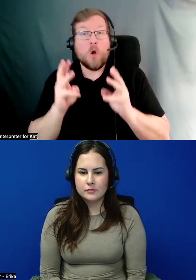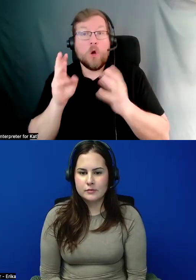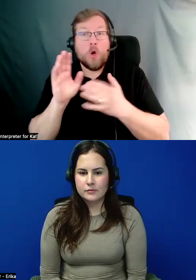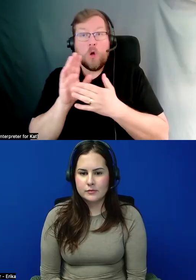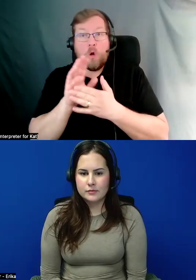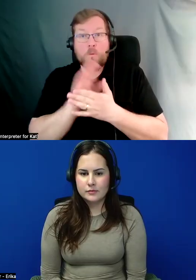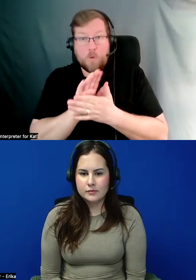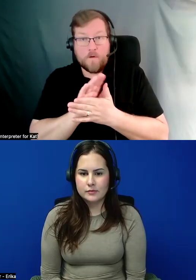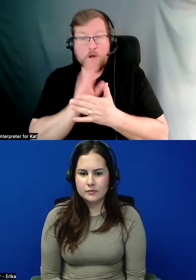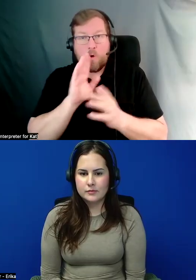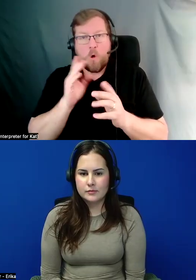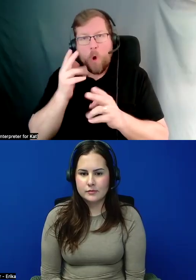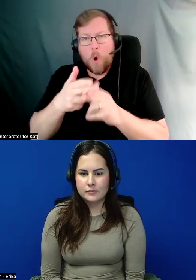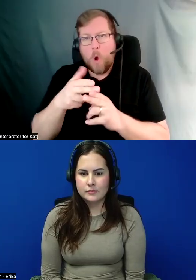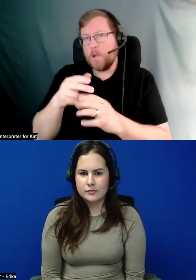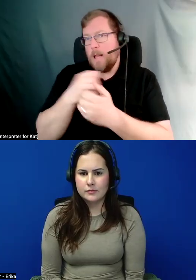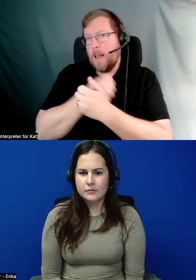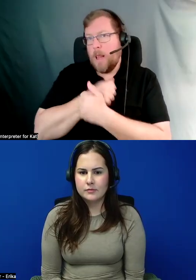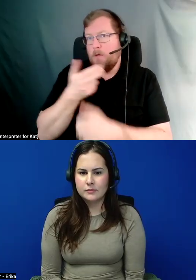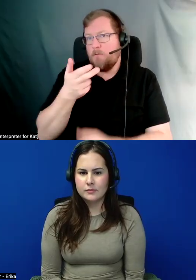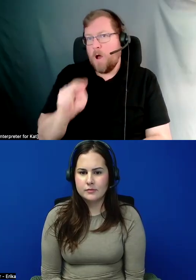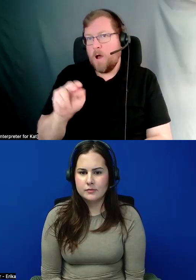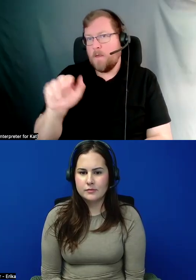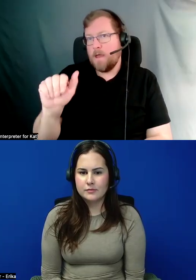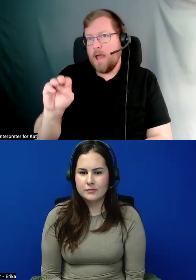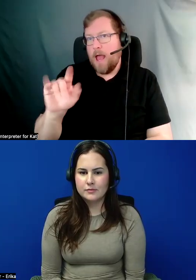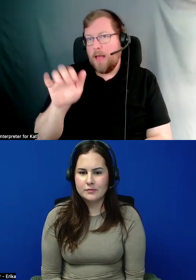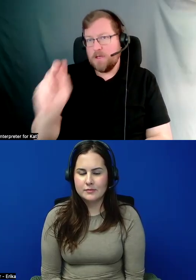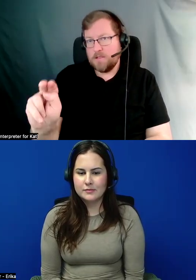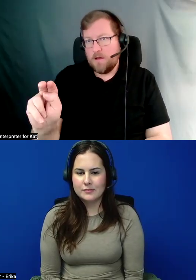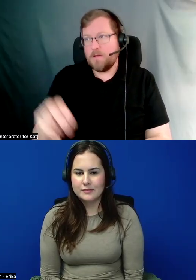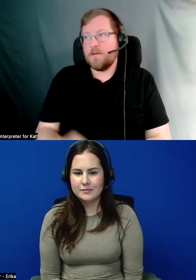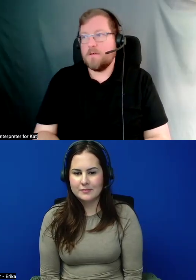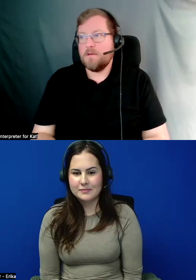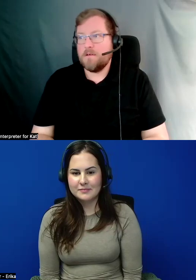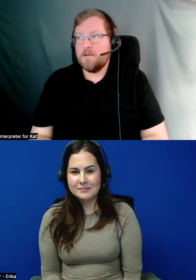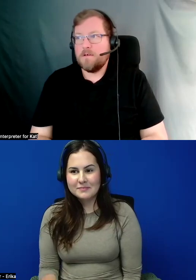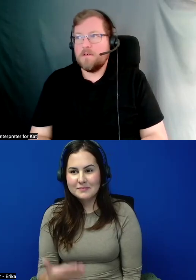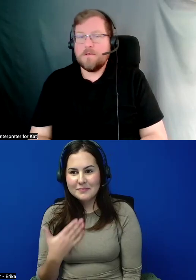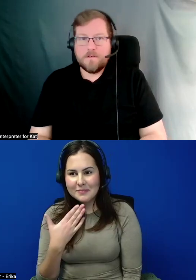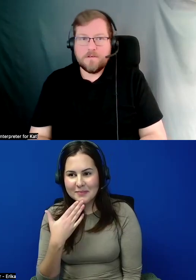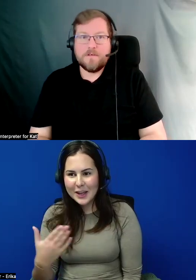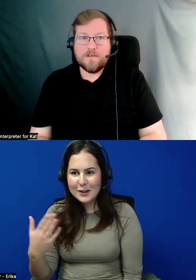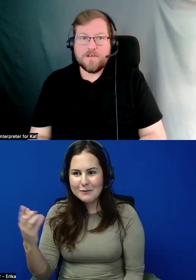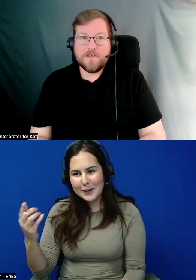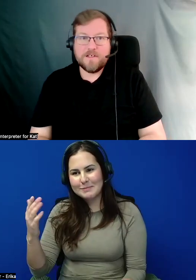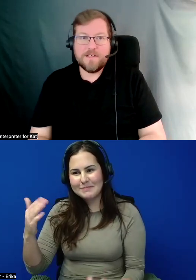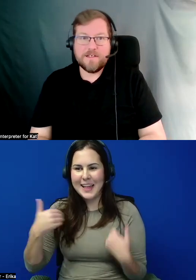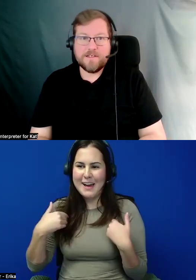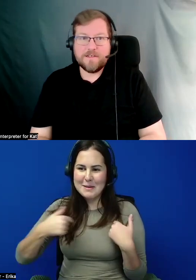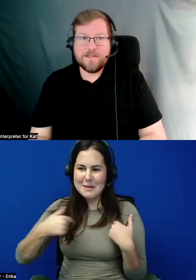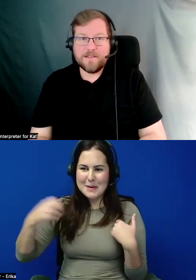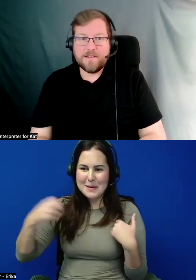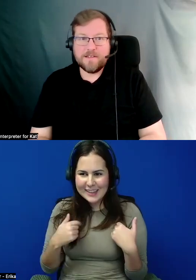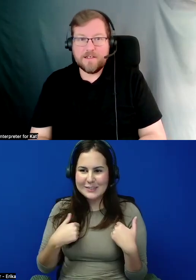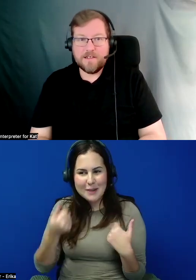Amazon. Yes, thank you for having me back. I remember we shot those two back to back last year, so um,